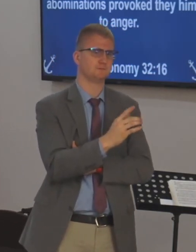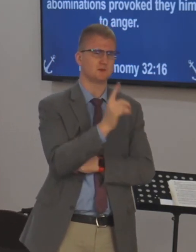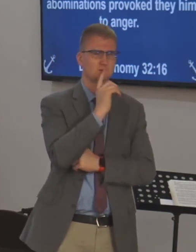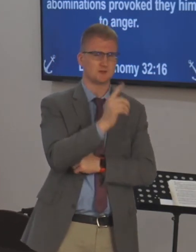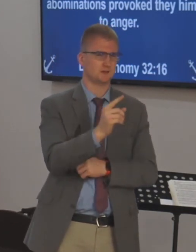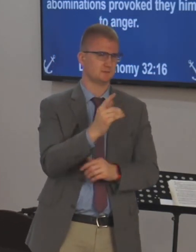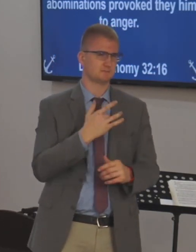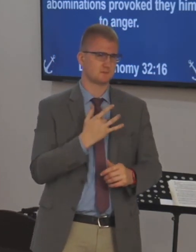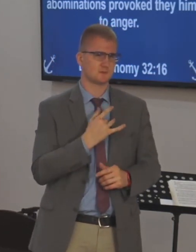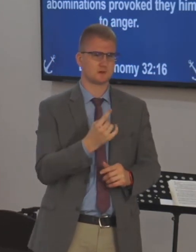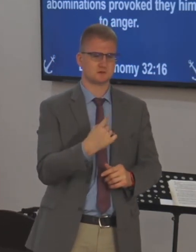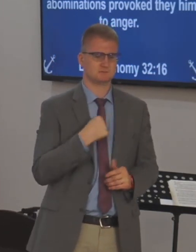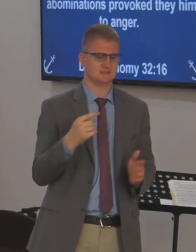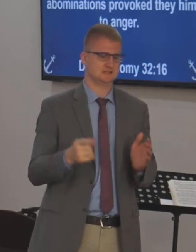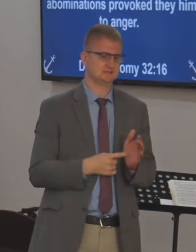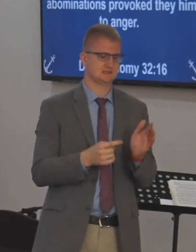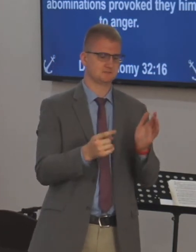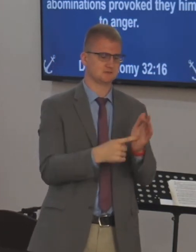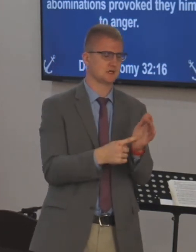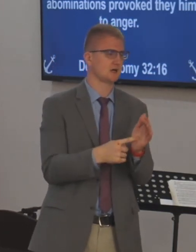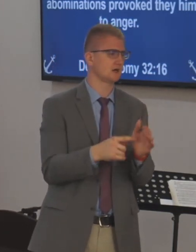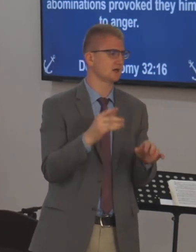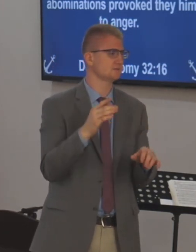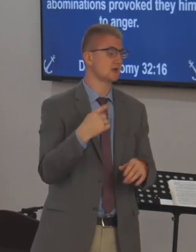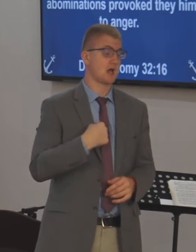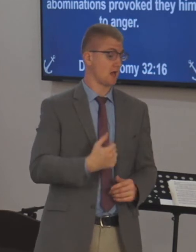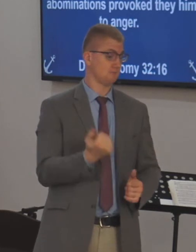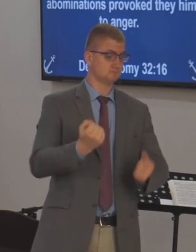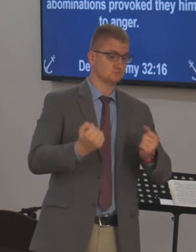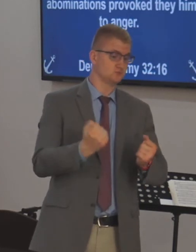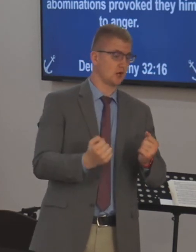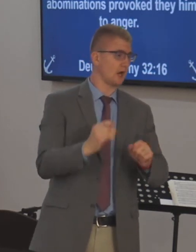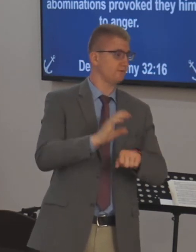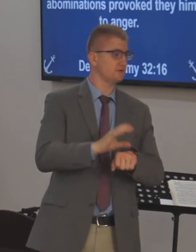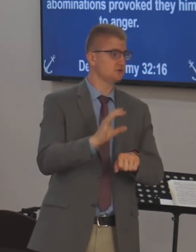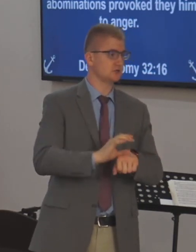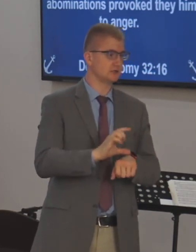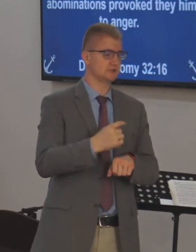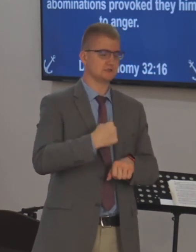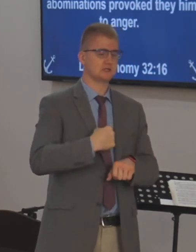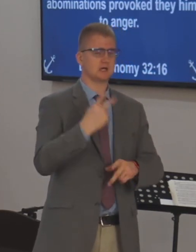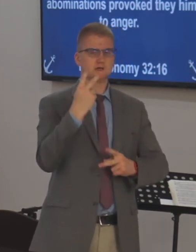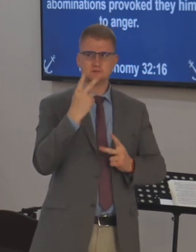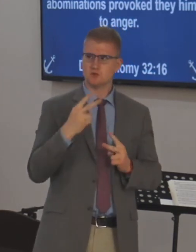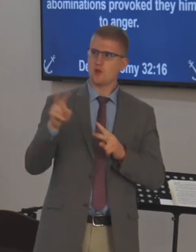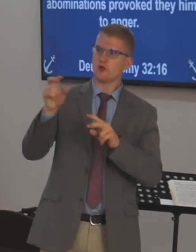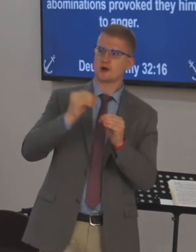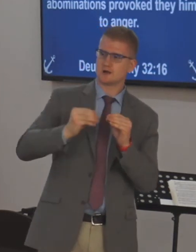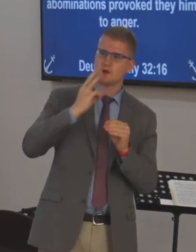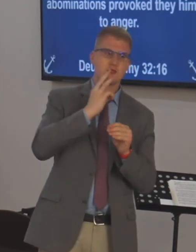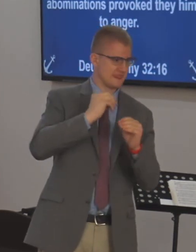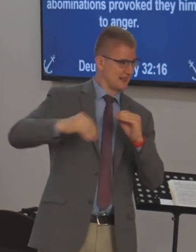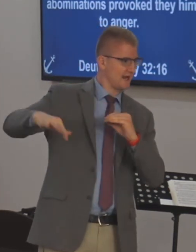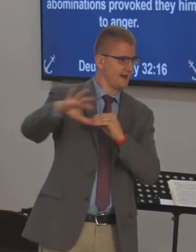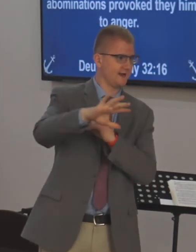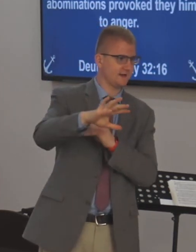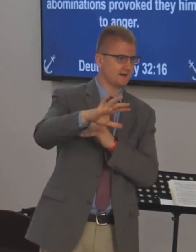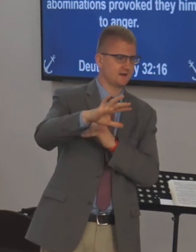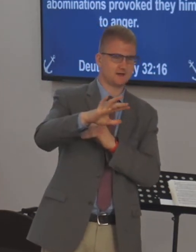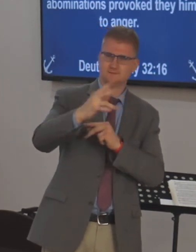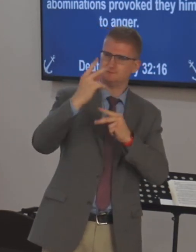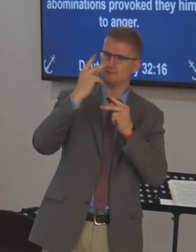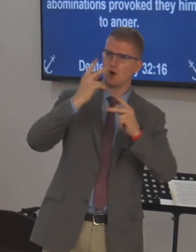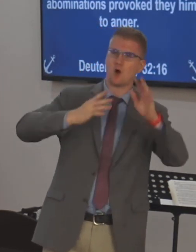church. I see boats, sailboats, up and down the river. I see all these kinds of yachts and boats with motors on them. They're going fishing. On a Sunday